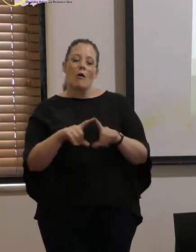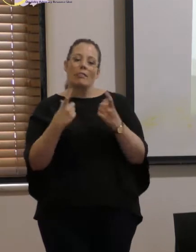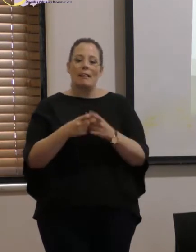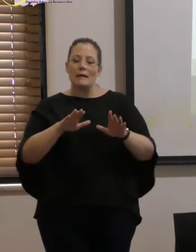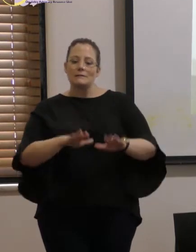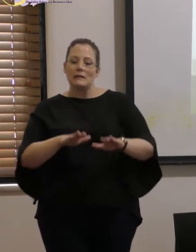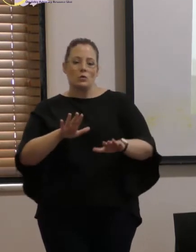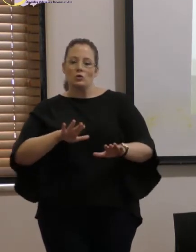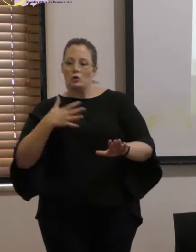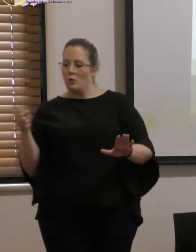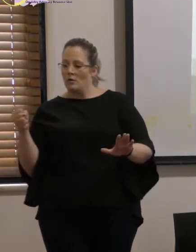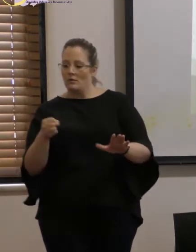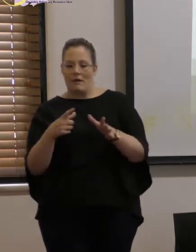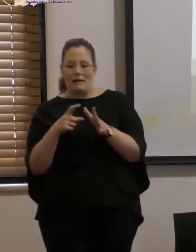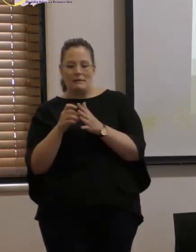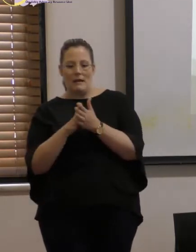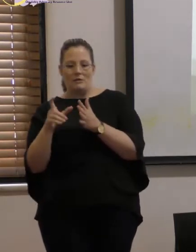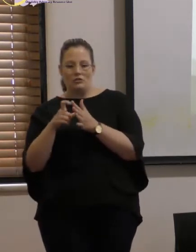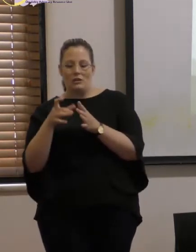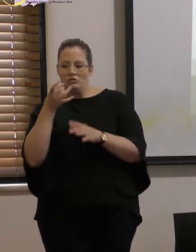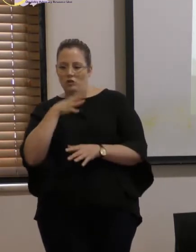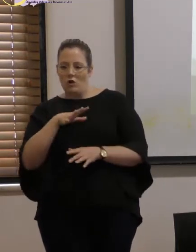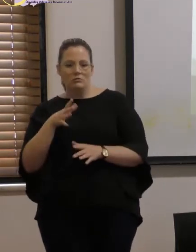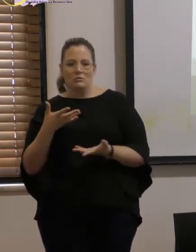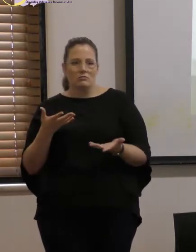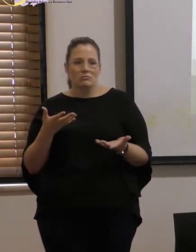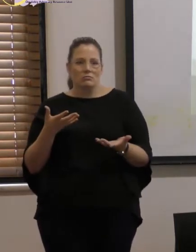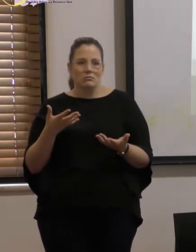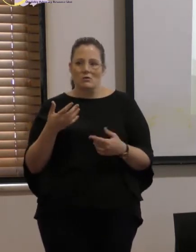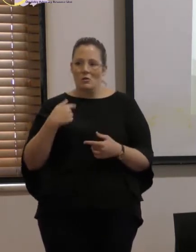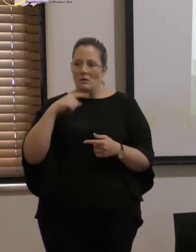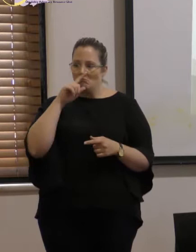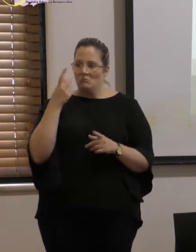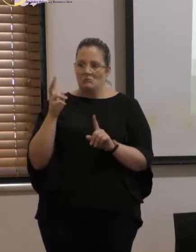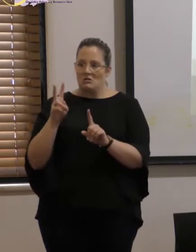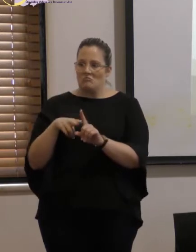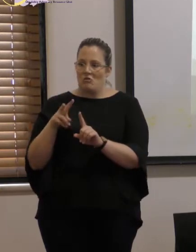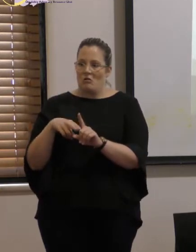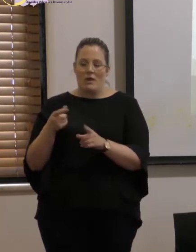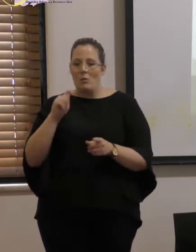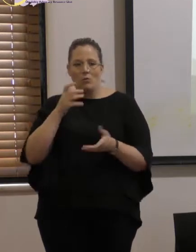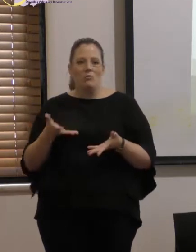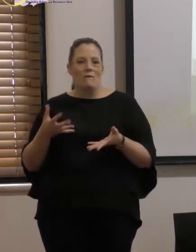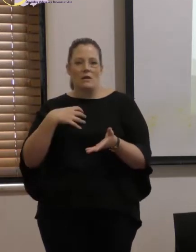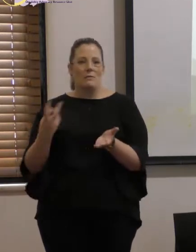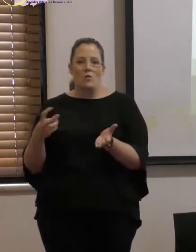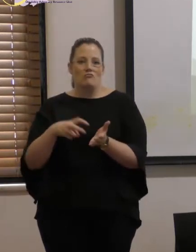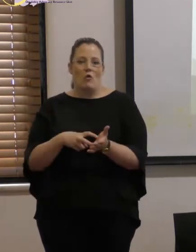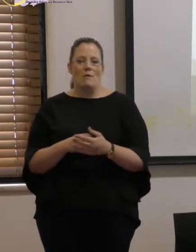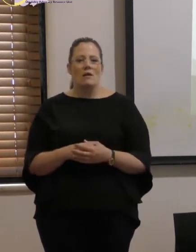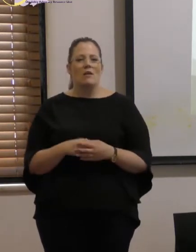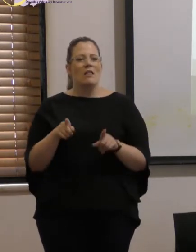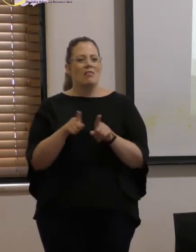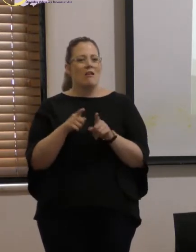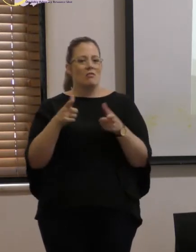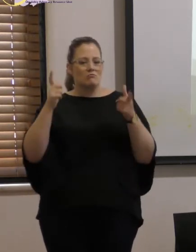unsettle them with an ADHD child, and so no offer of enrolment would be forthcoming. So that gatekeeping is